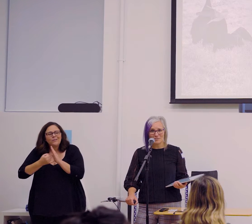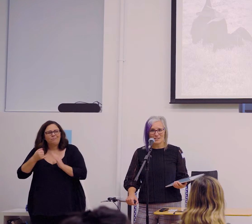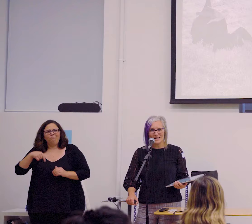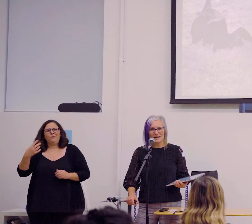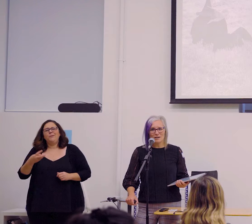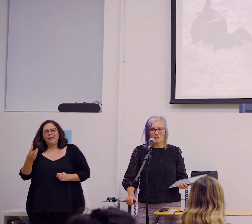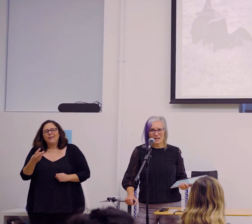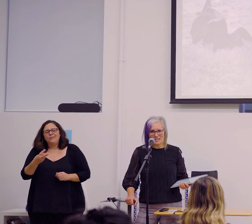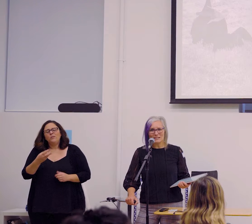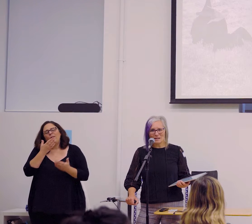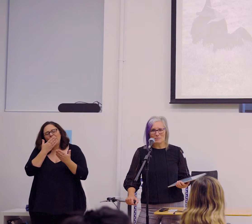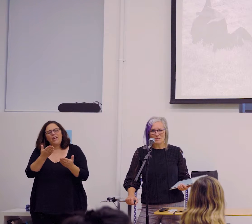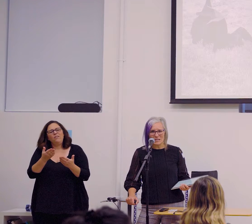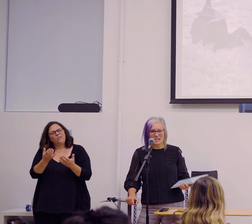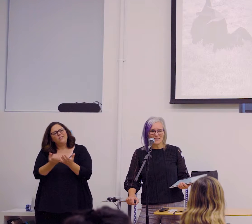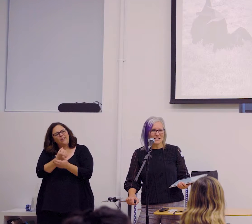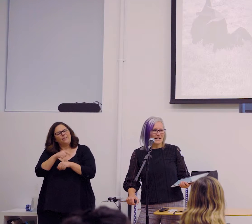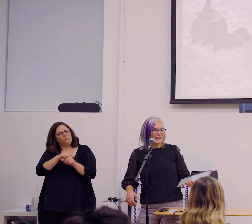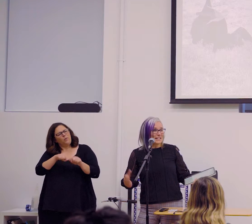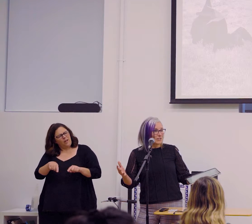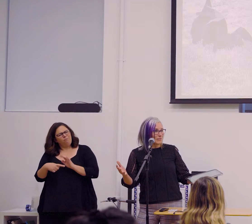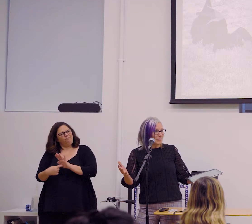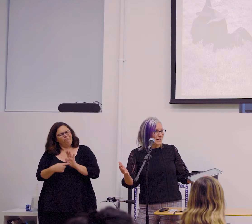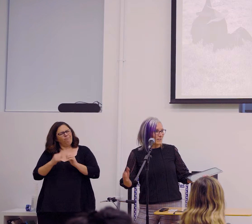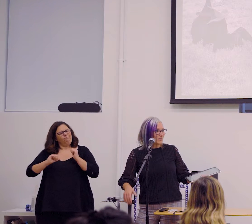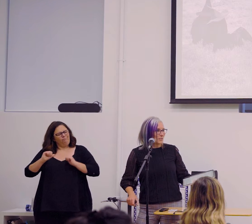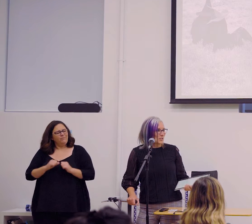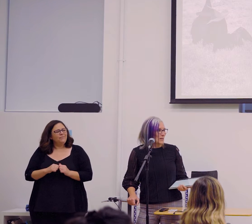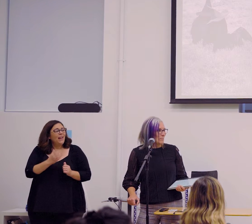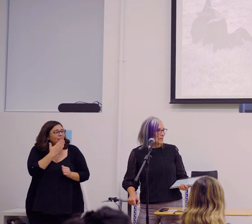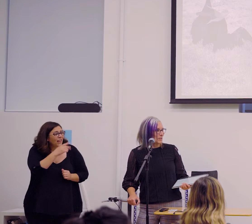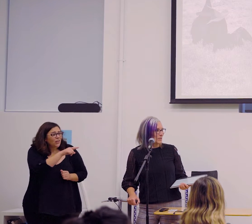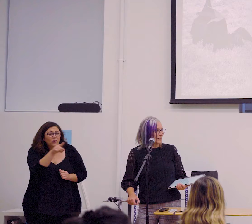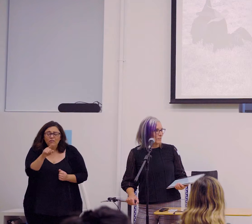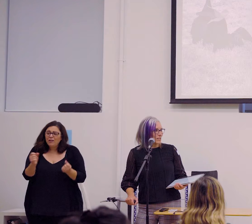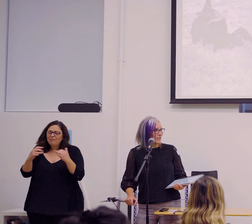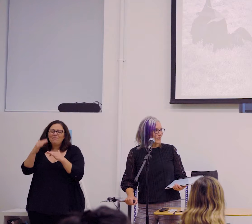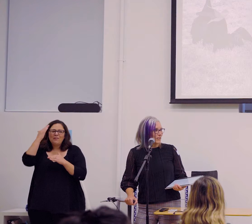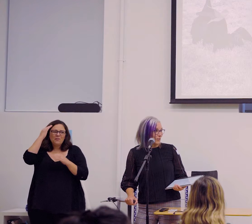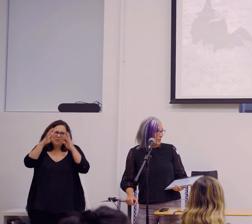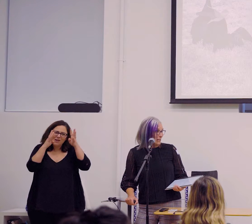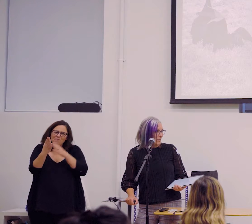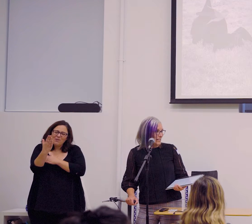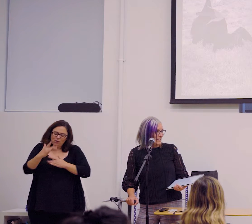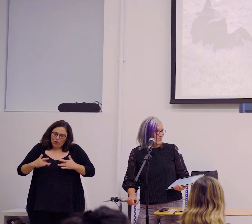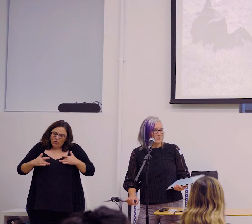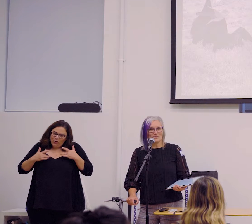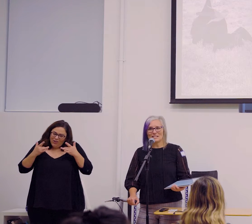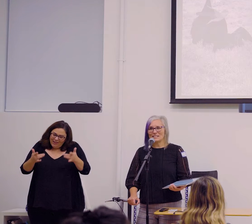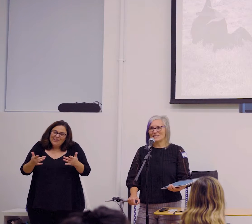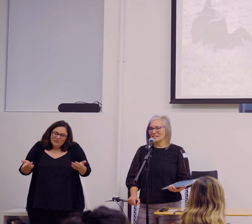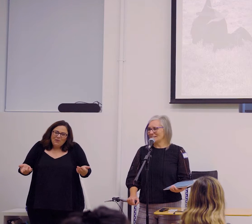thank you for making the time to be here. Thank you everyone else for showing up. I know our creative mornings are early mornings,